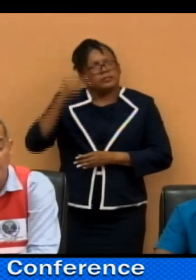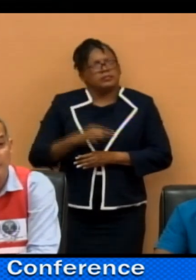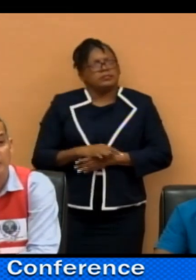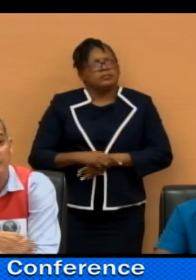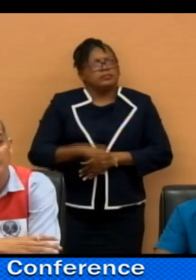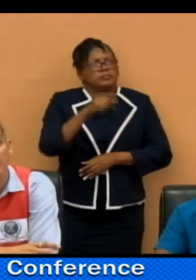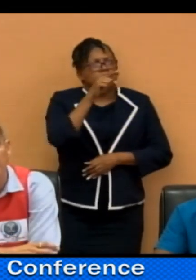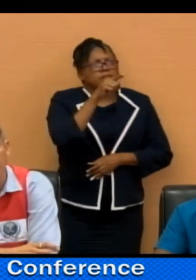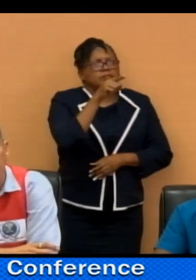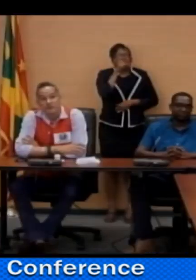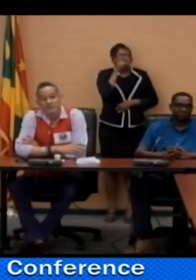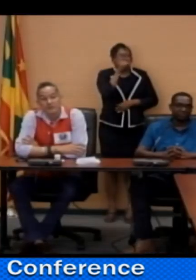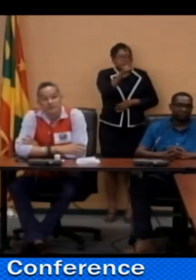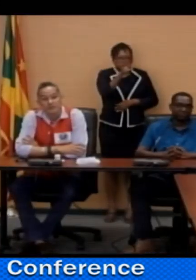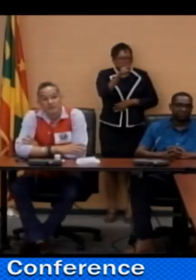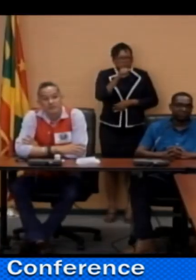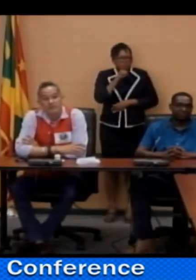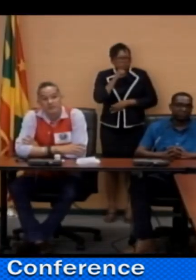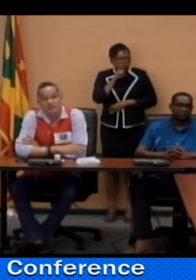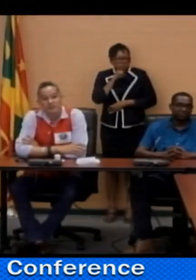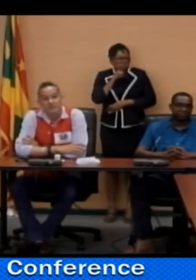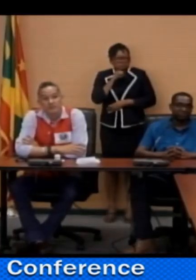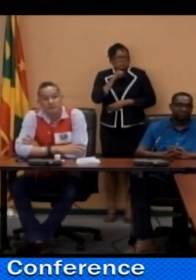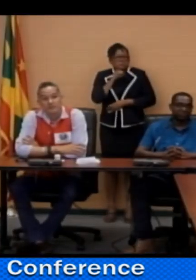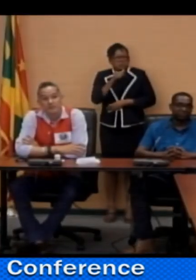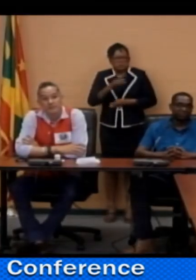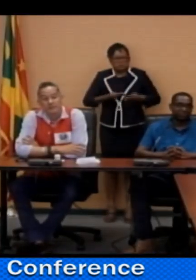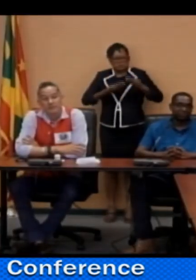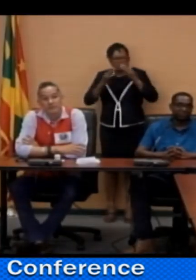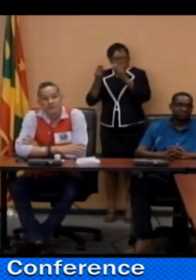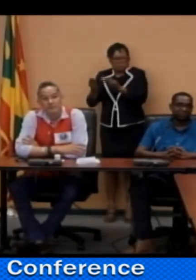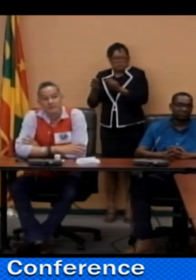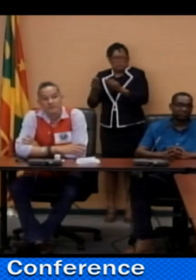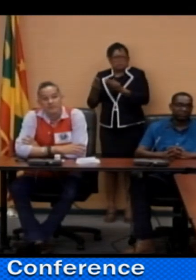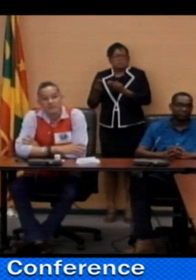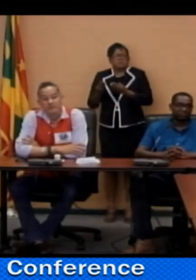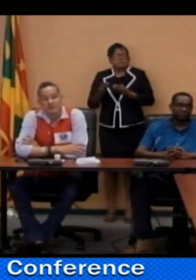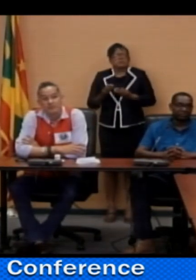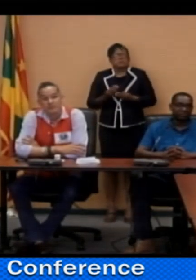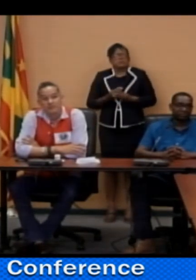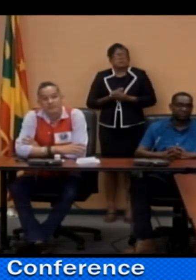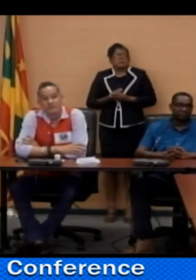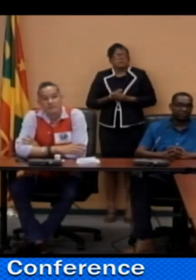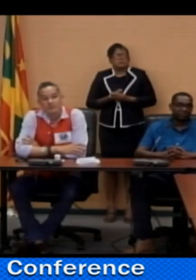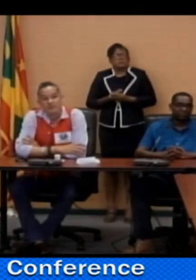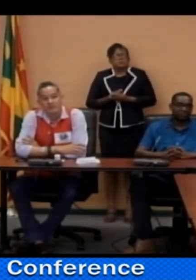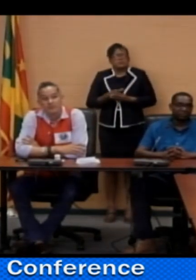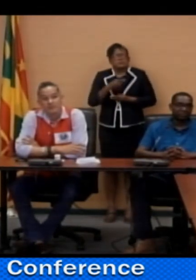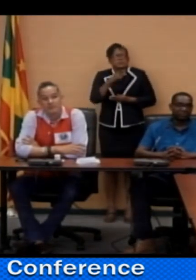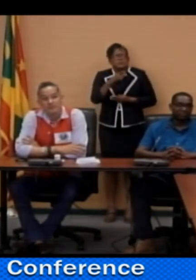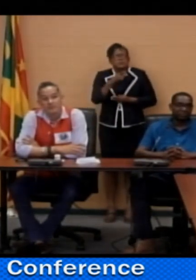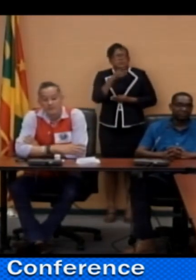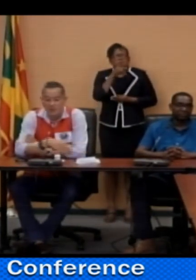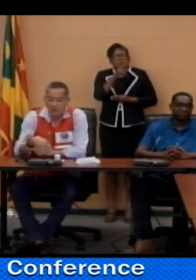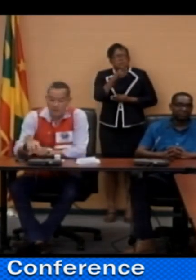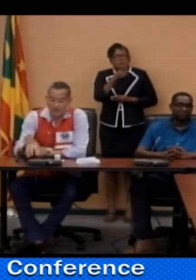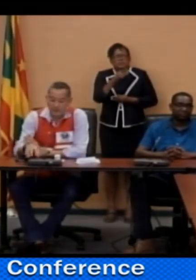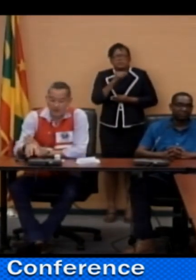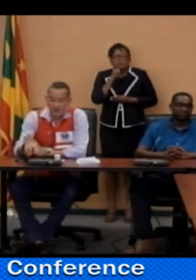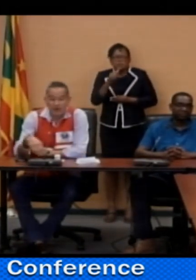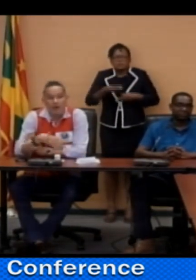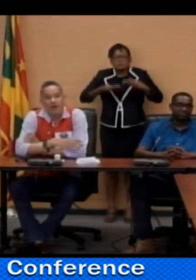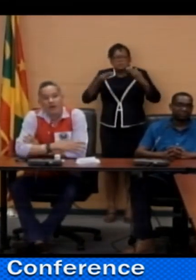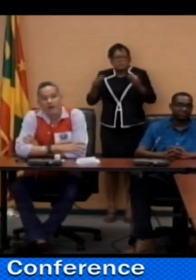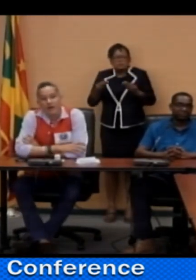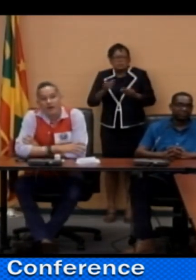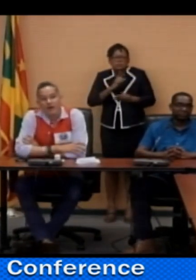ensure. Much confidence in the minister that the ministry here is doing all they can, frankly. Well,